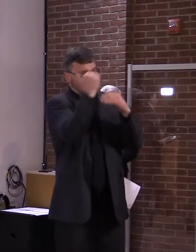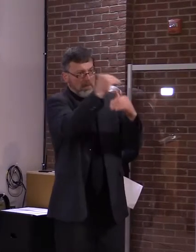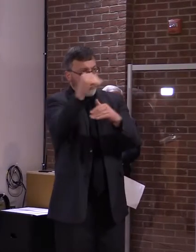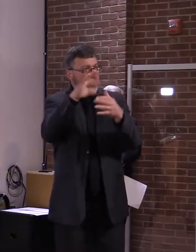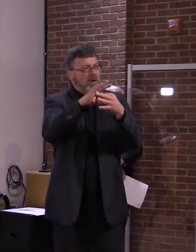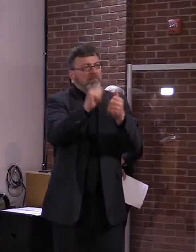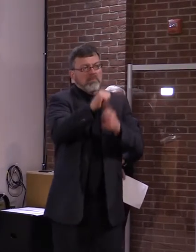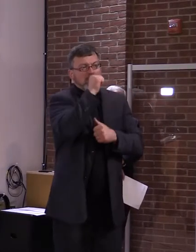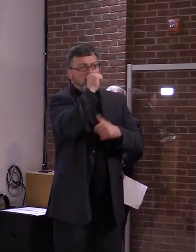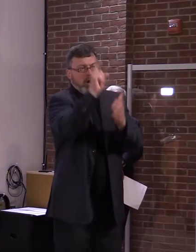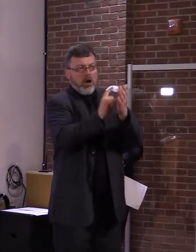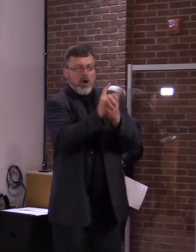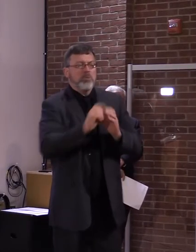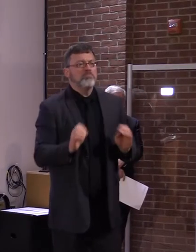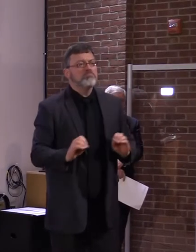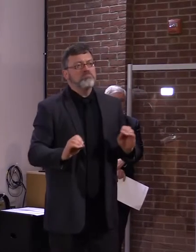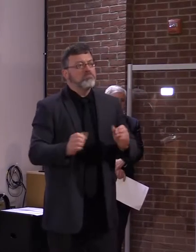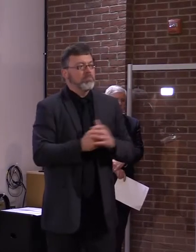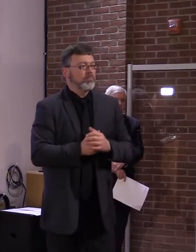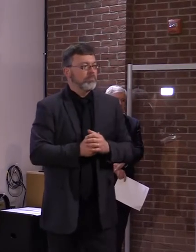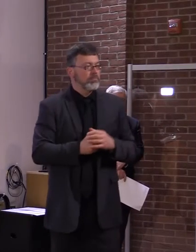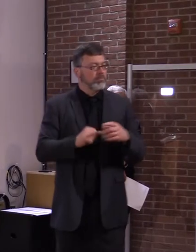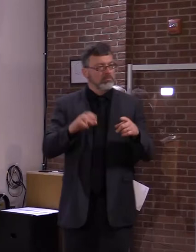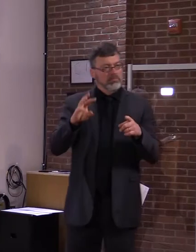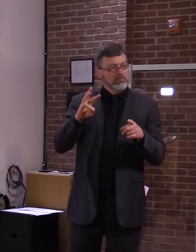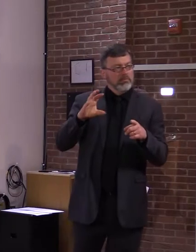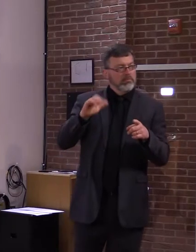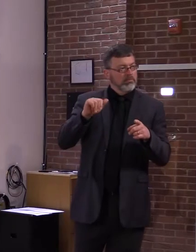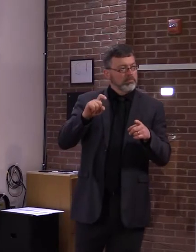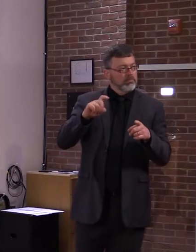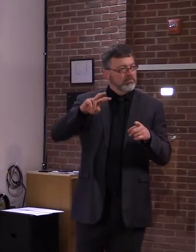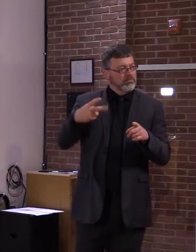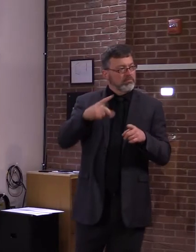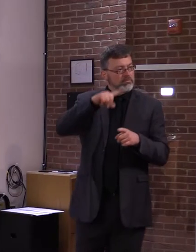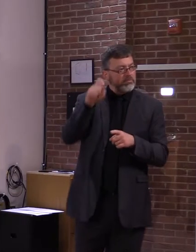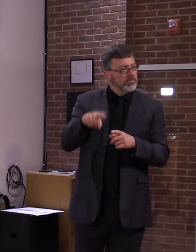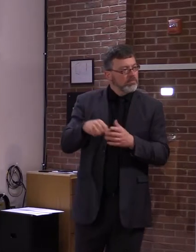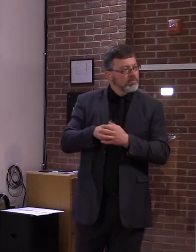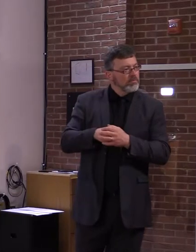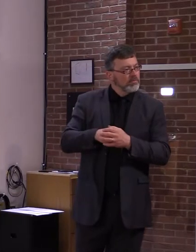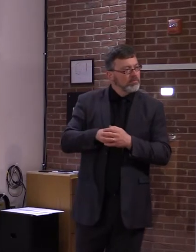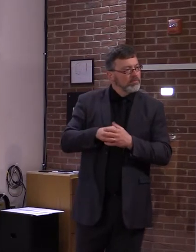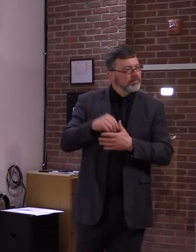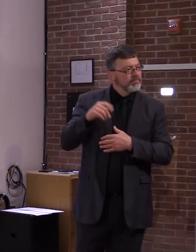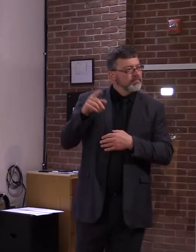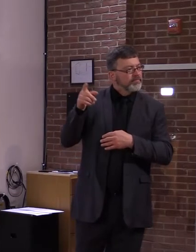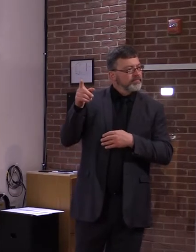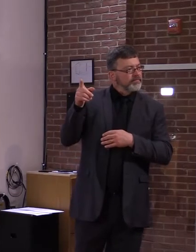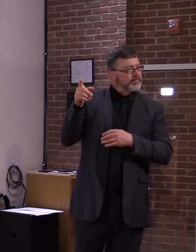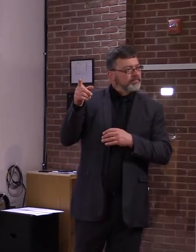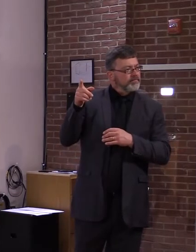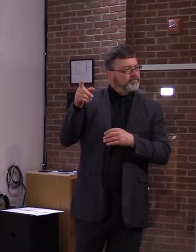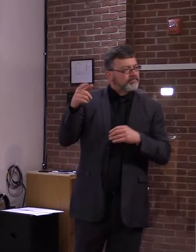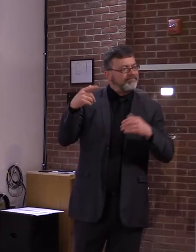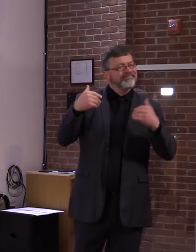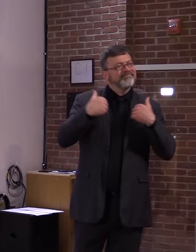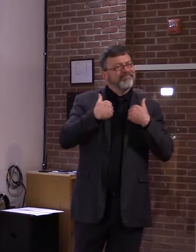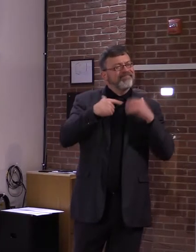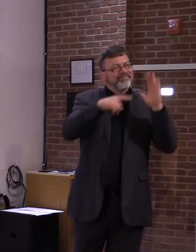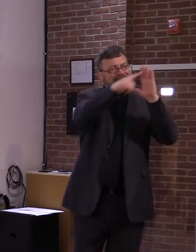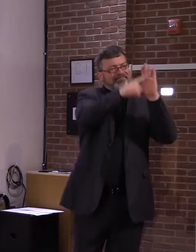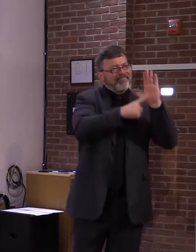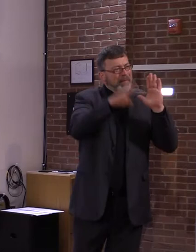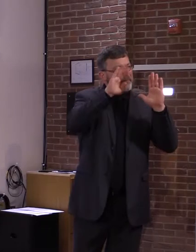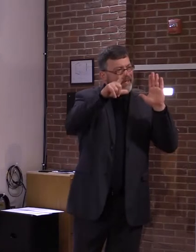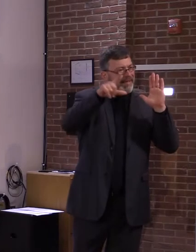want to ask about, switching gears, about your veto of the Juvenile Public Records Bill a few weeks ago. You know, you